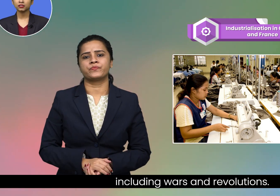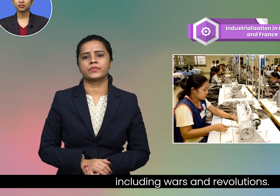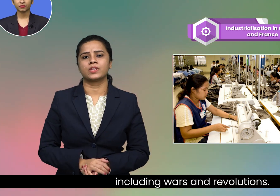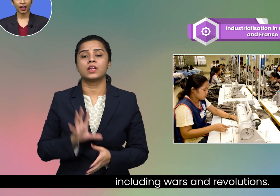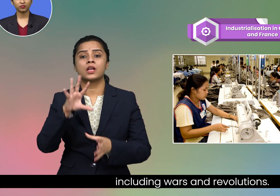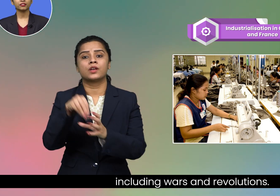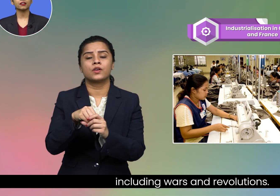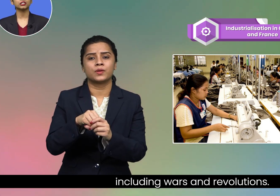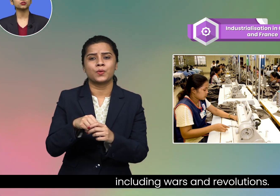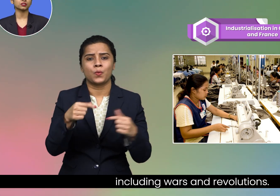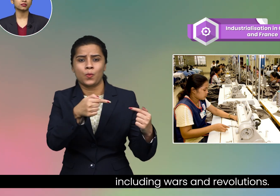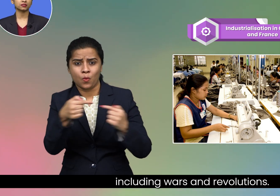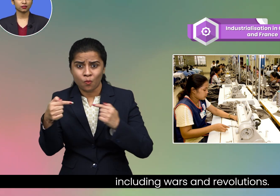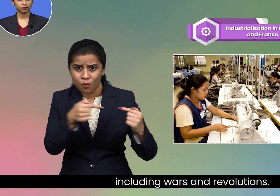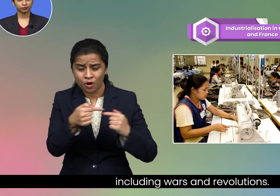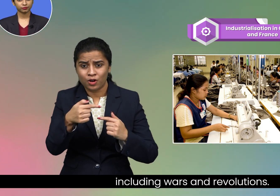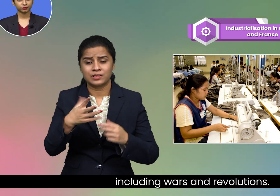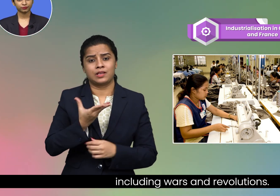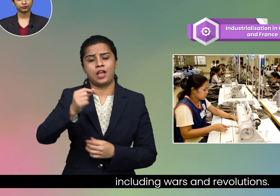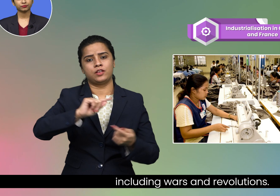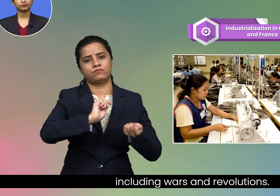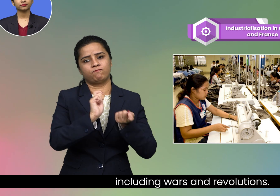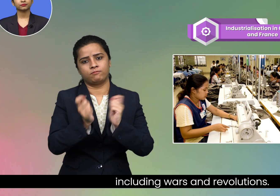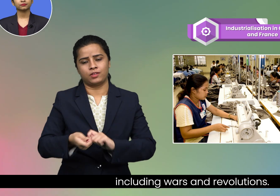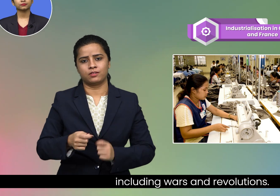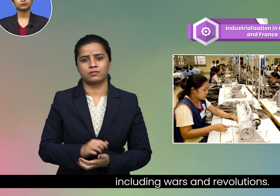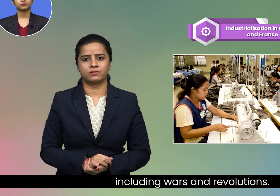including wars and revolutions.